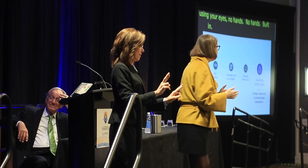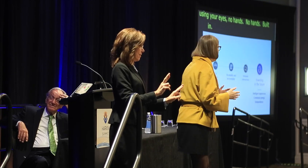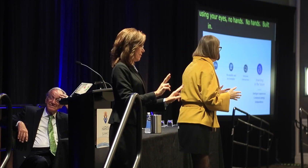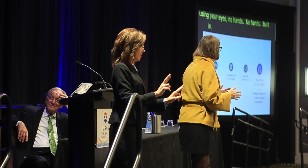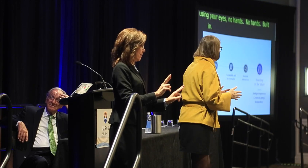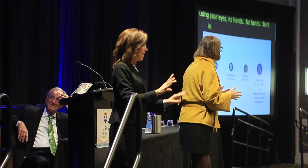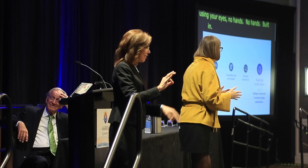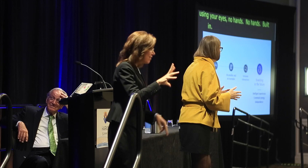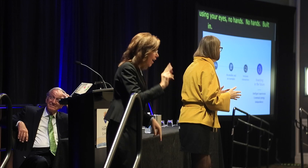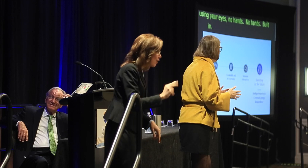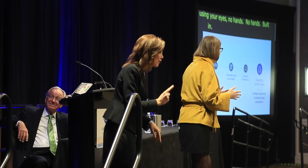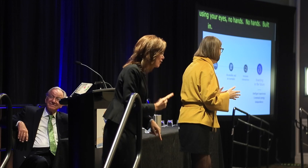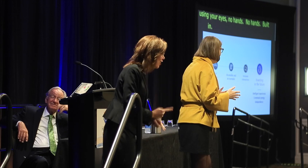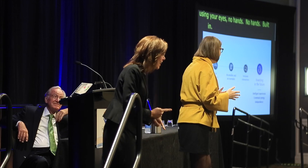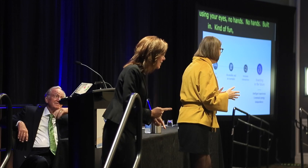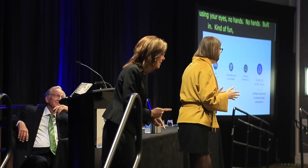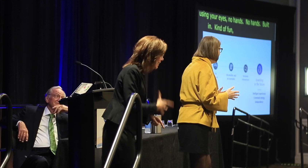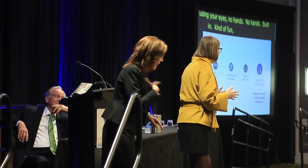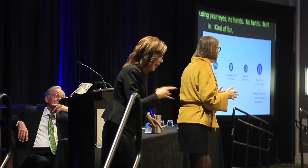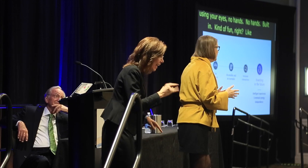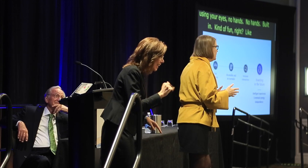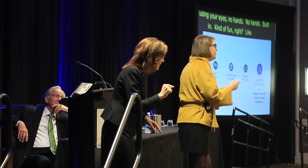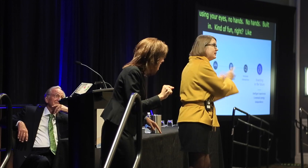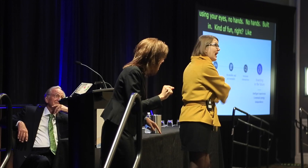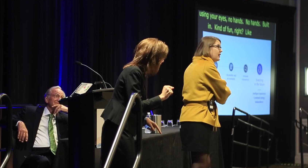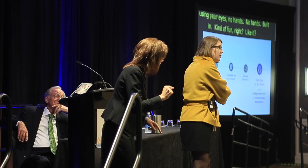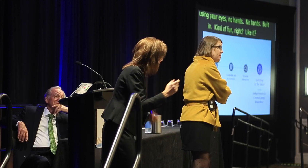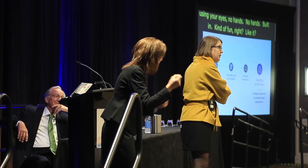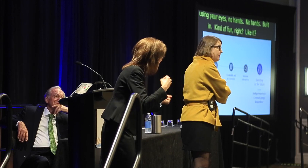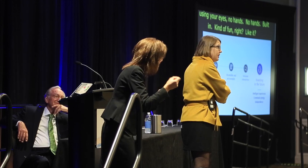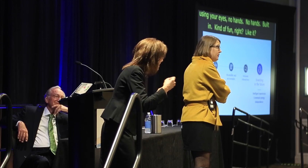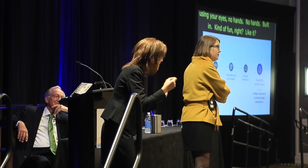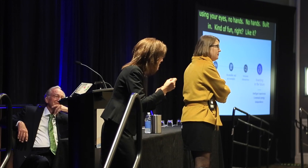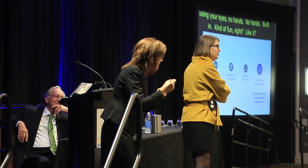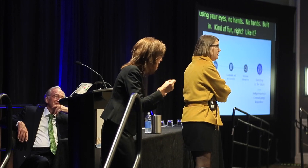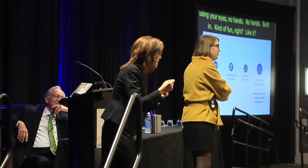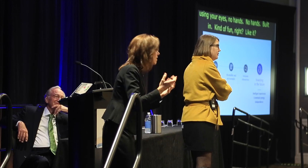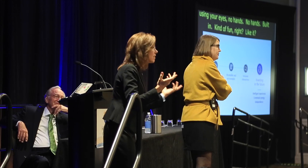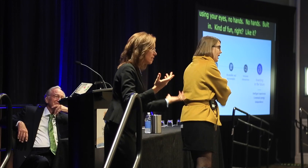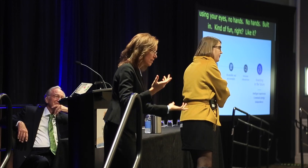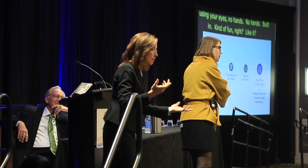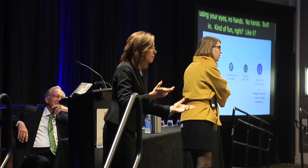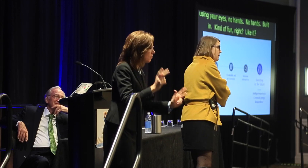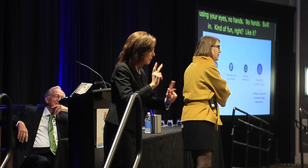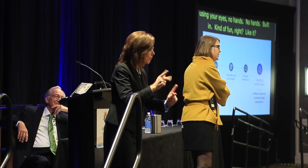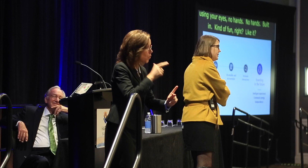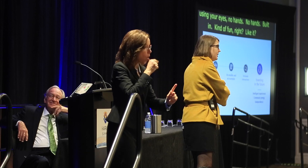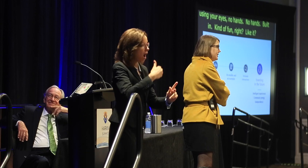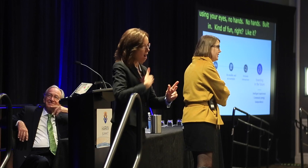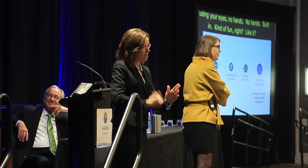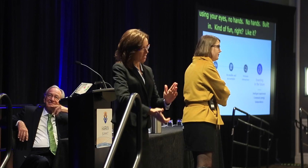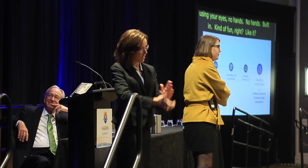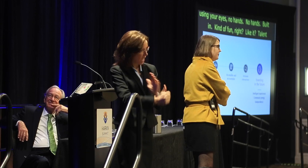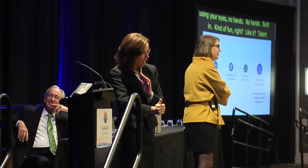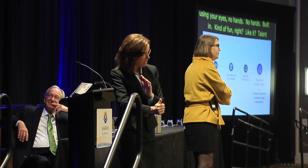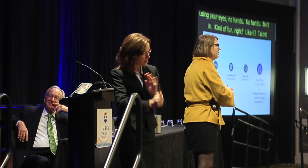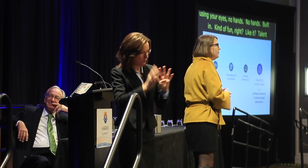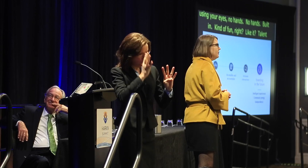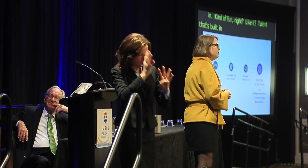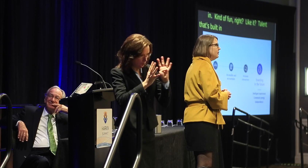Kind of fun, right? Like it? Yes. Talent that built it. Talent that generated the